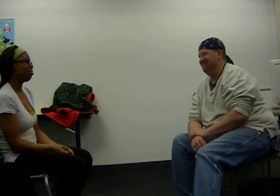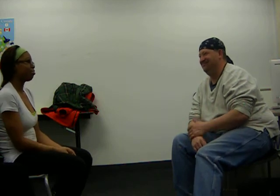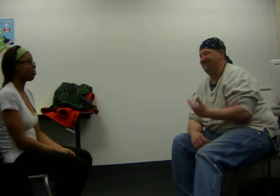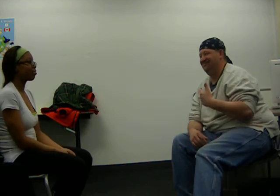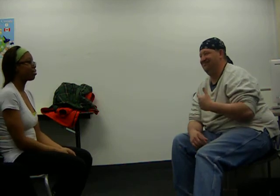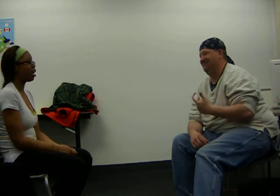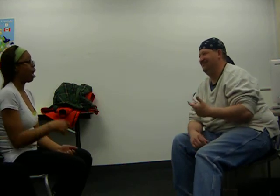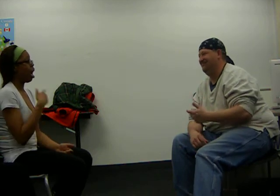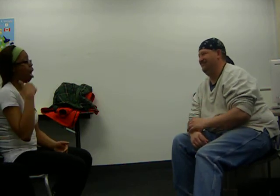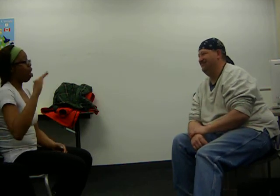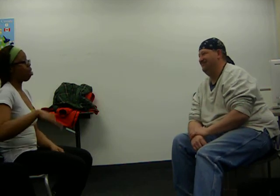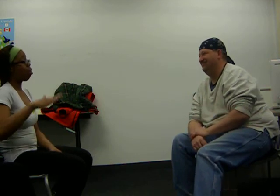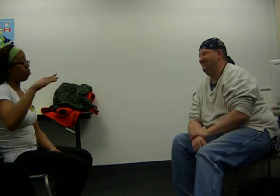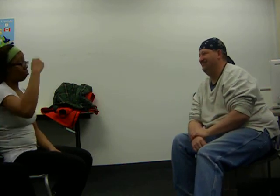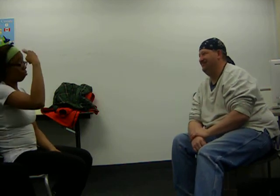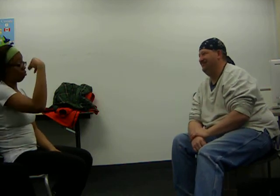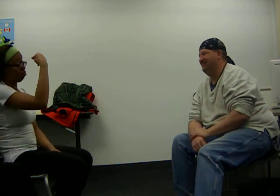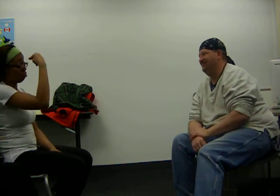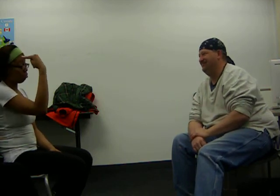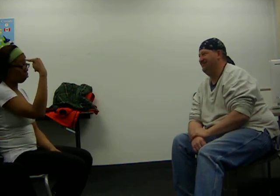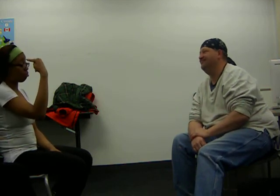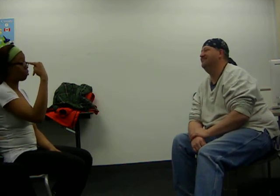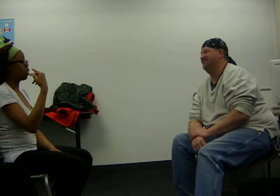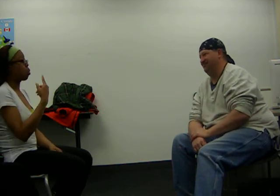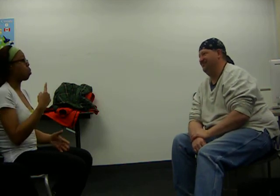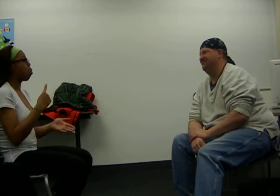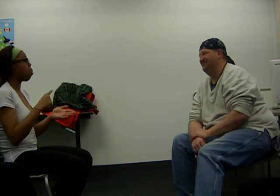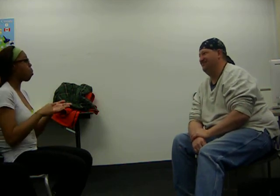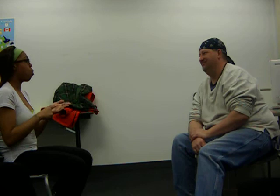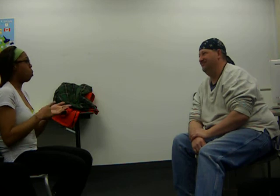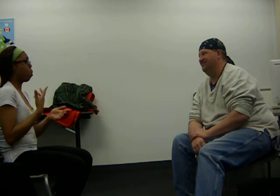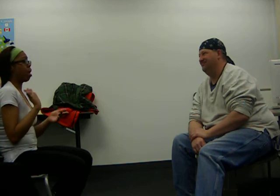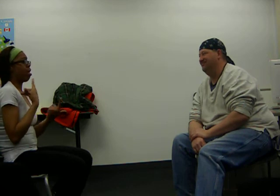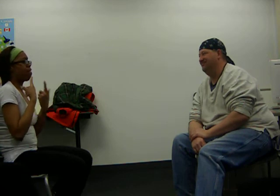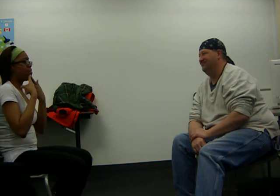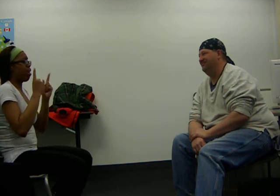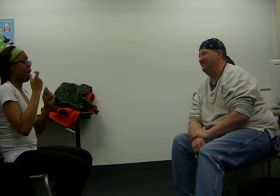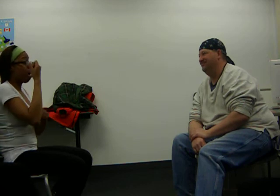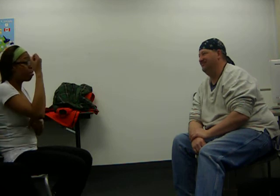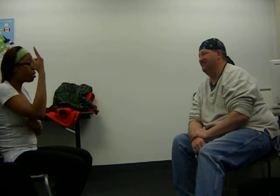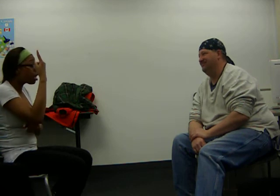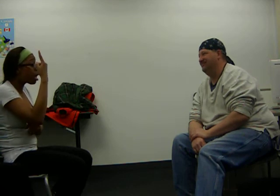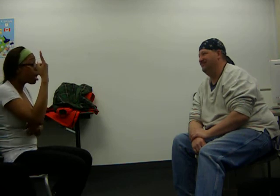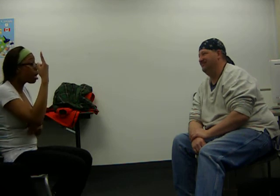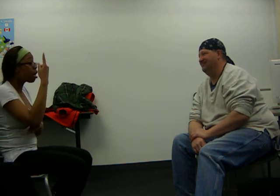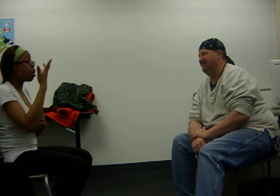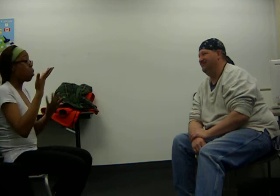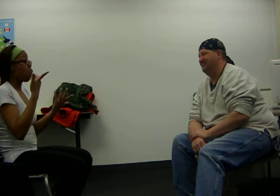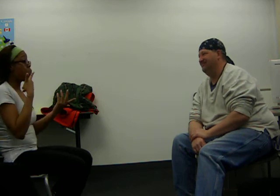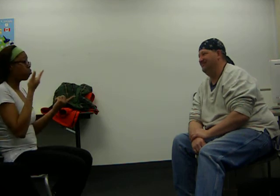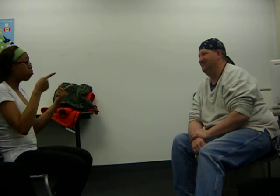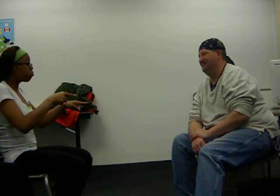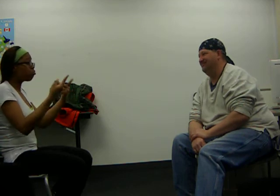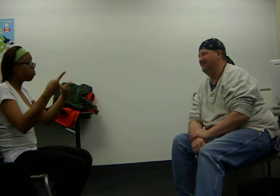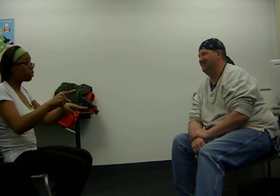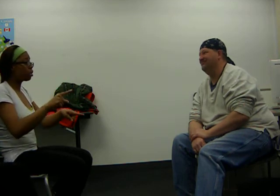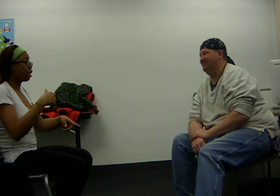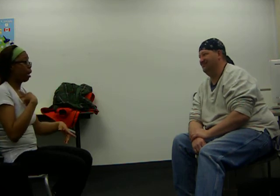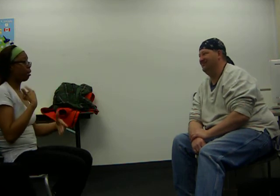I grew up Catholic, but once I got to the point where I could actually understand what was going on, I kind of quit going and had my own ideas,